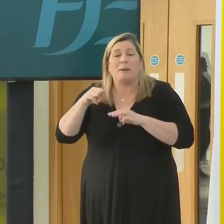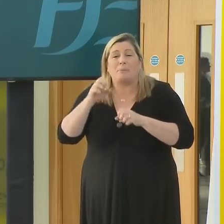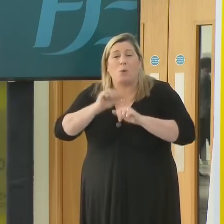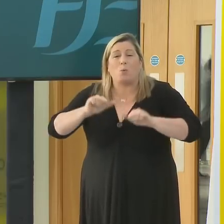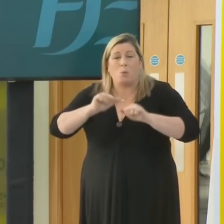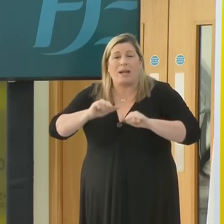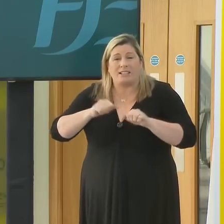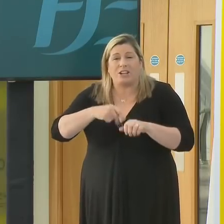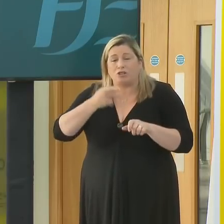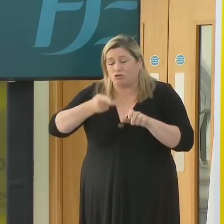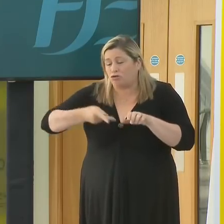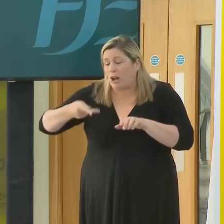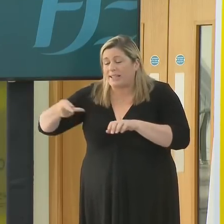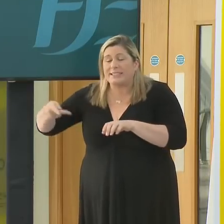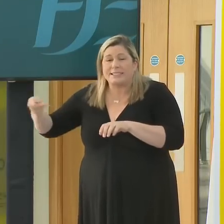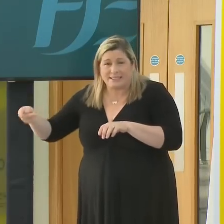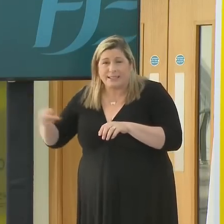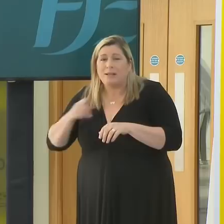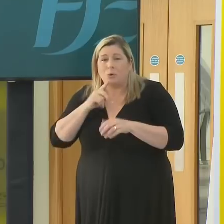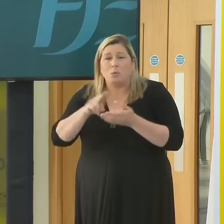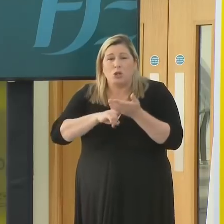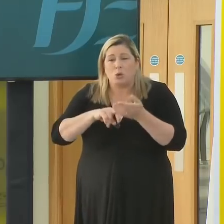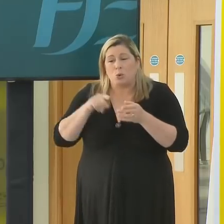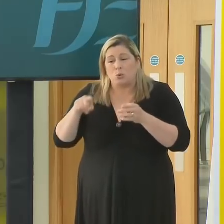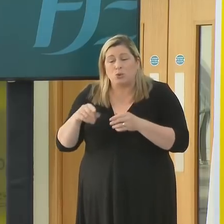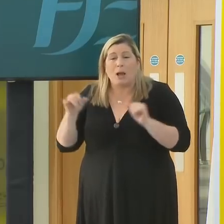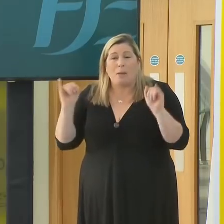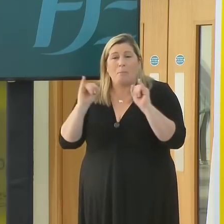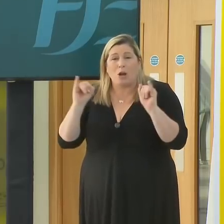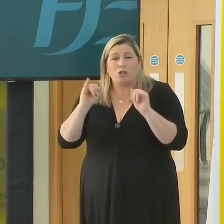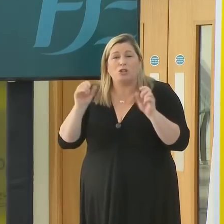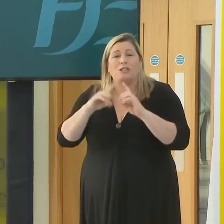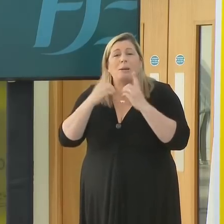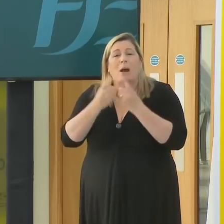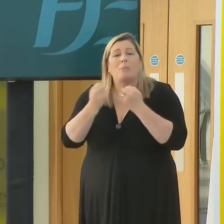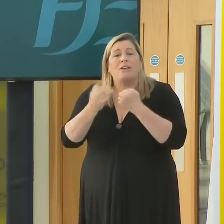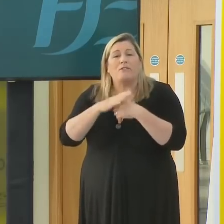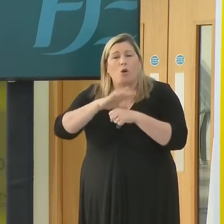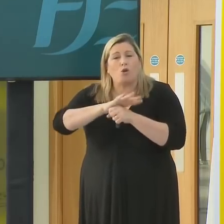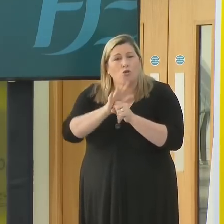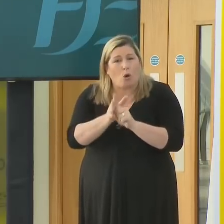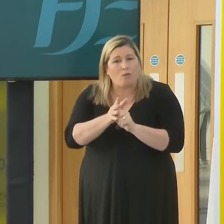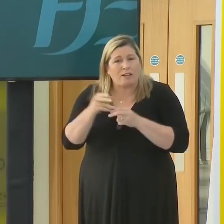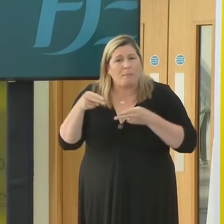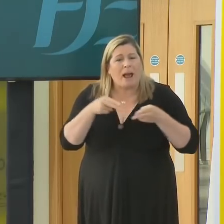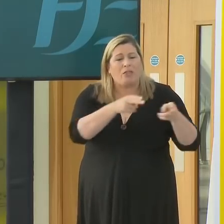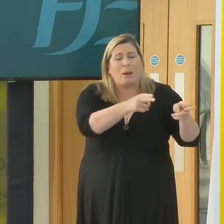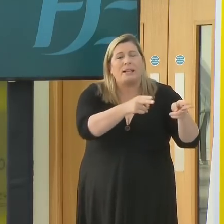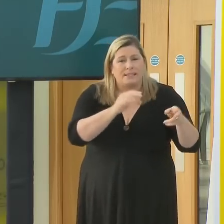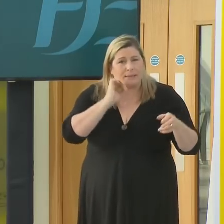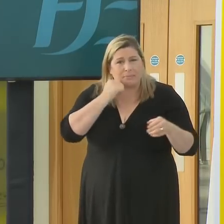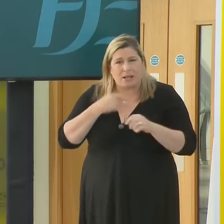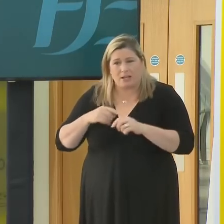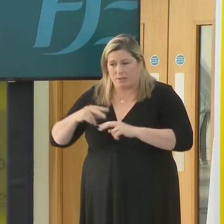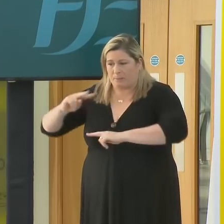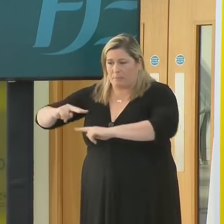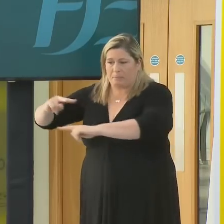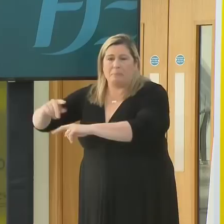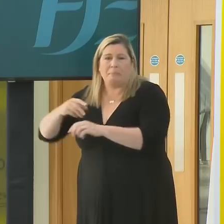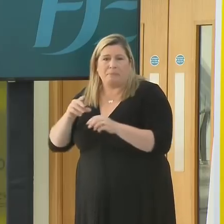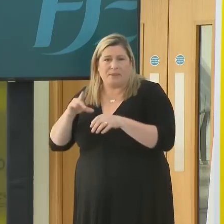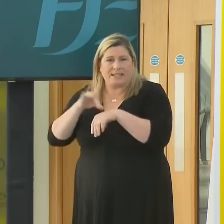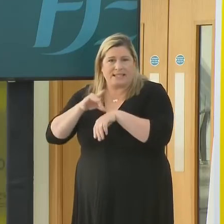emergency departments in some locations for our COVID pathways because we can isolate people. It's not necessarily a reflection of trolleys as we might see in the